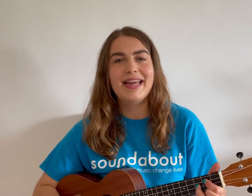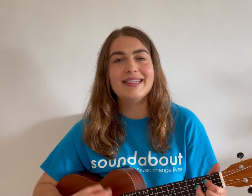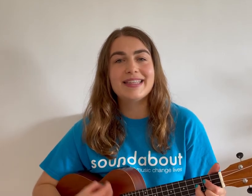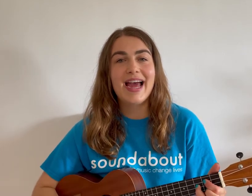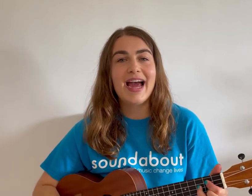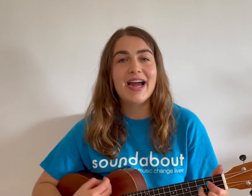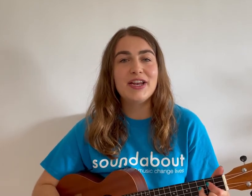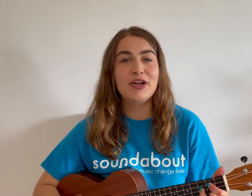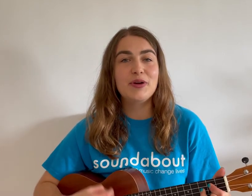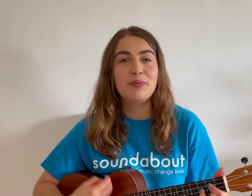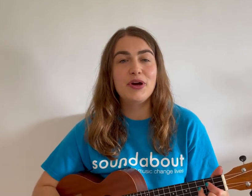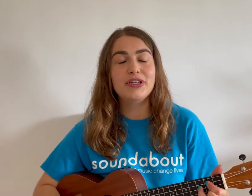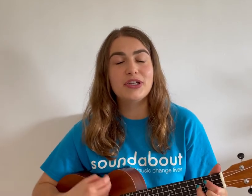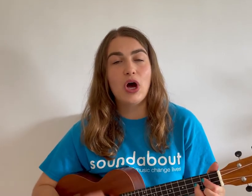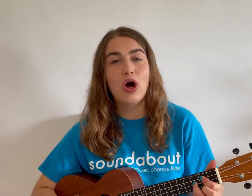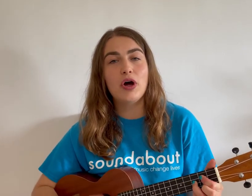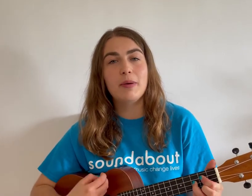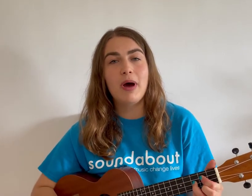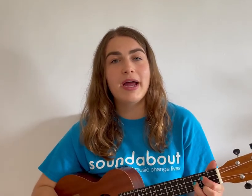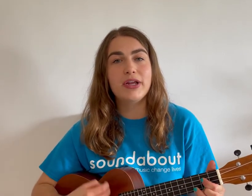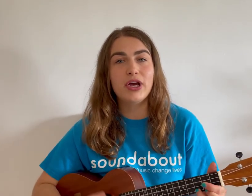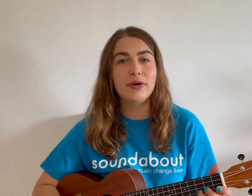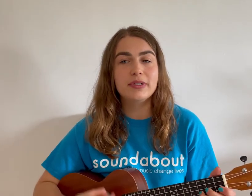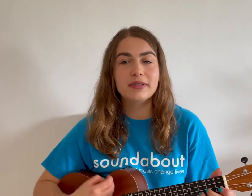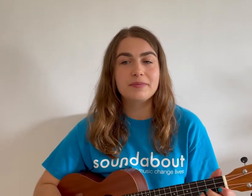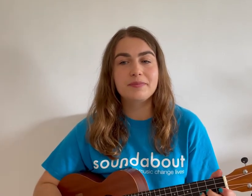Please can you put on my coat?